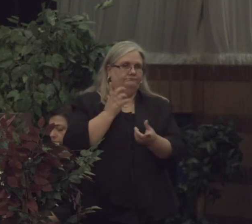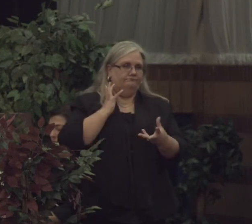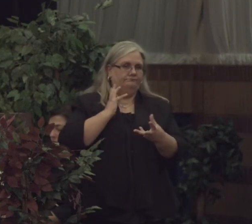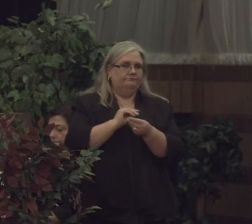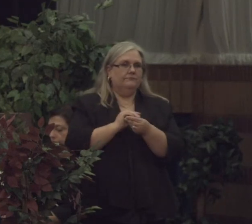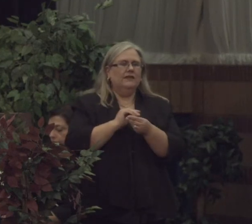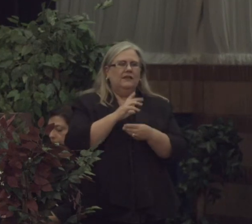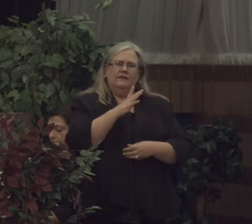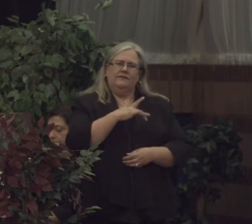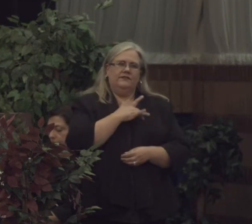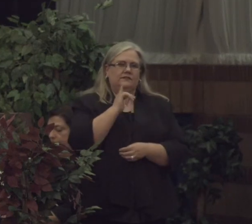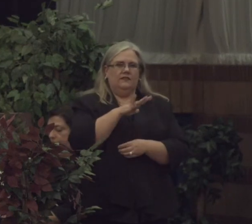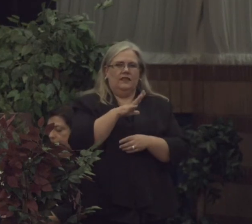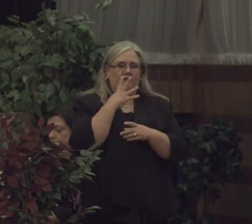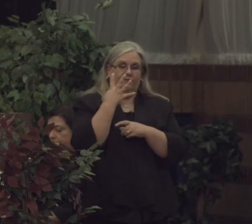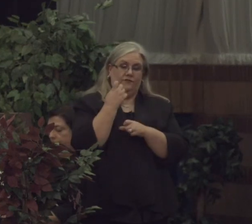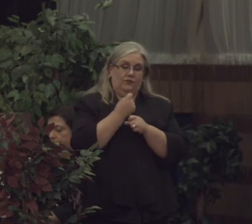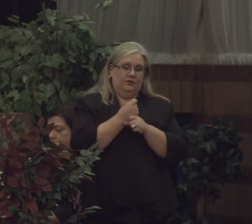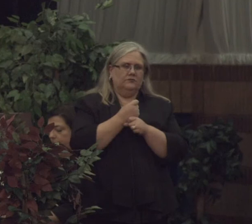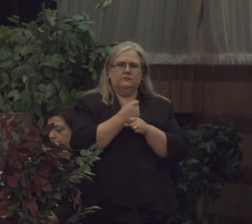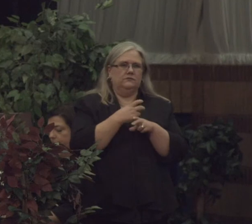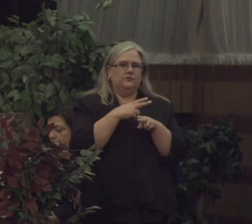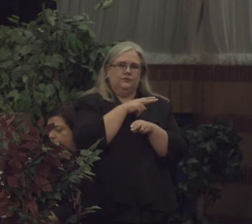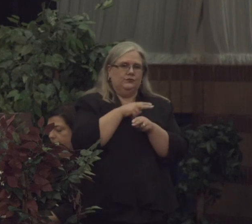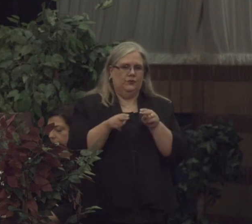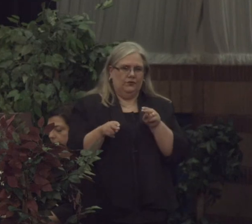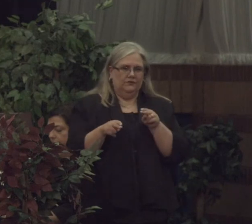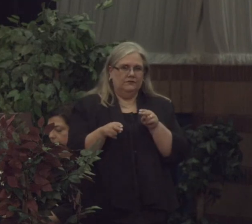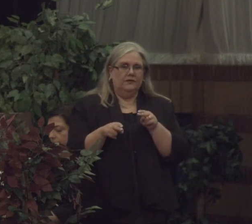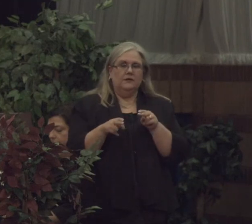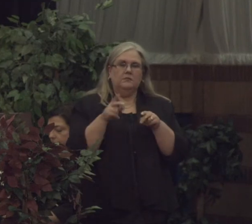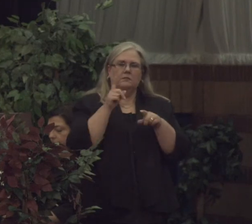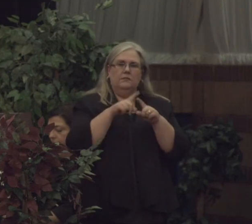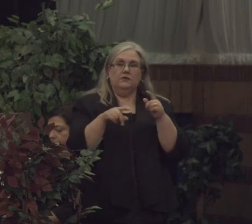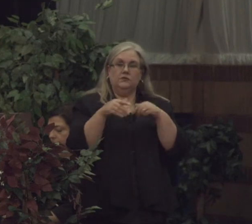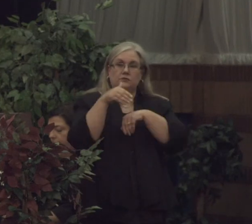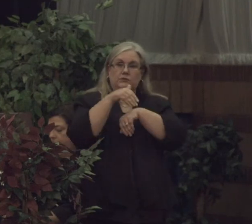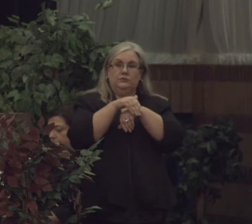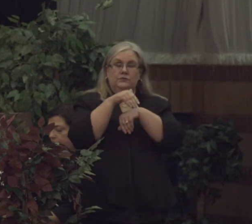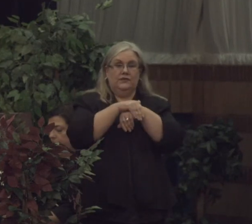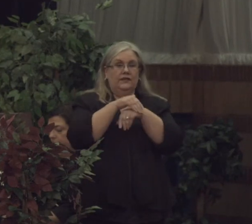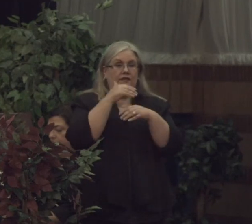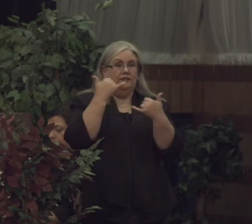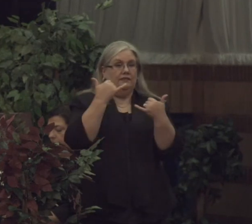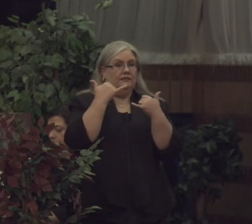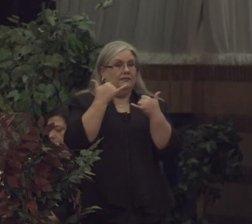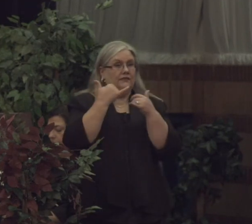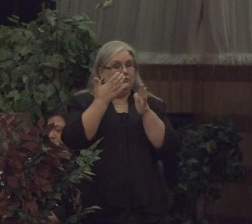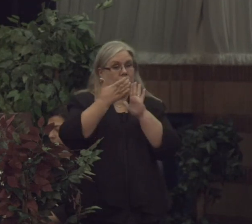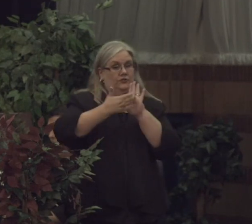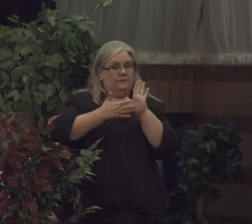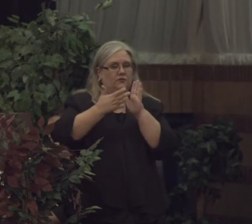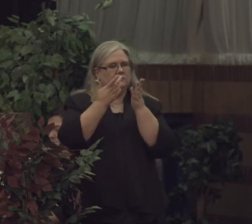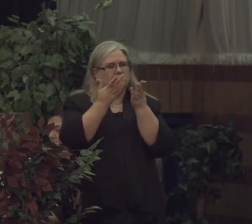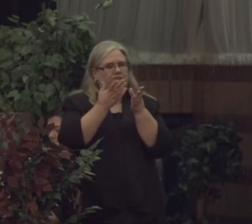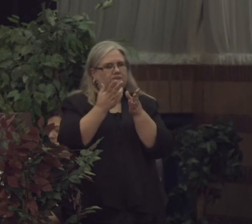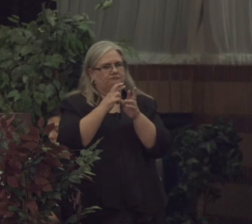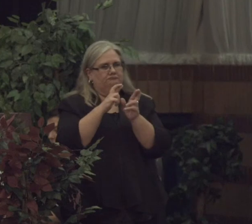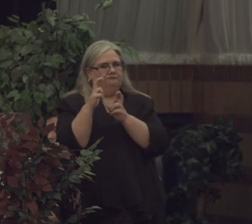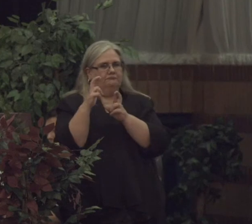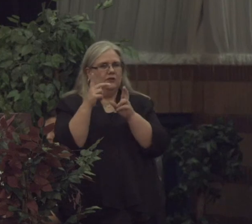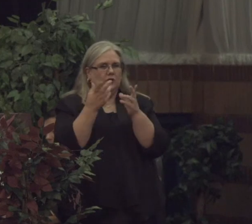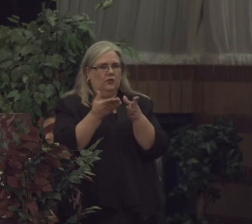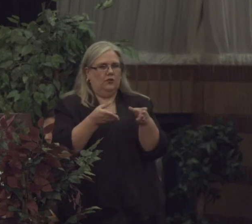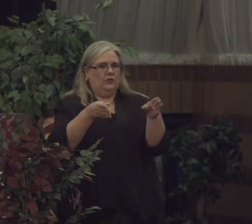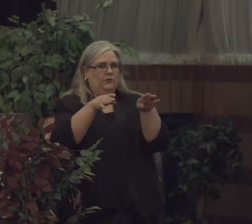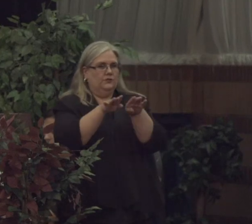feels like an all too short 4 years at Destrehan High School, tonight, this chapter in our lives reaches a close.